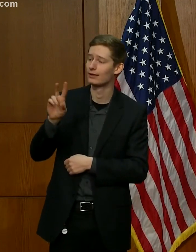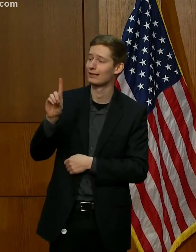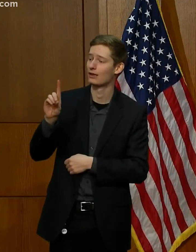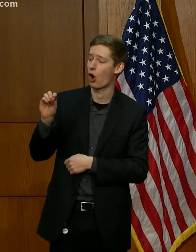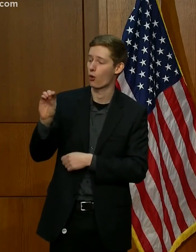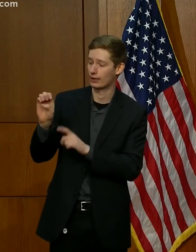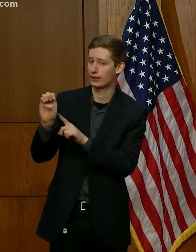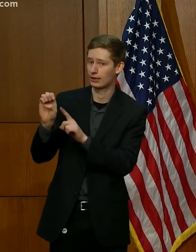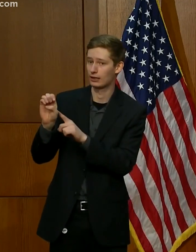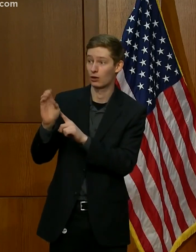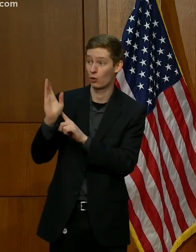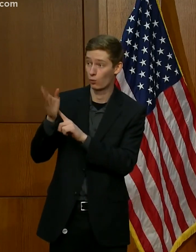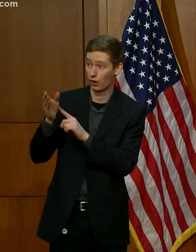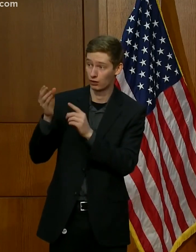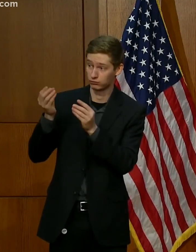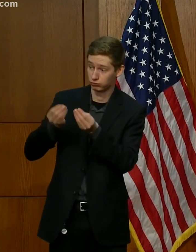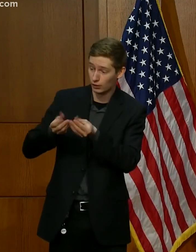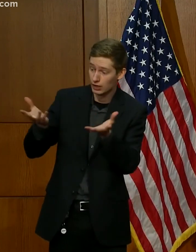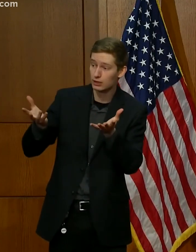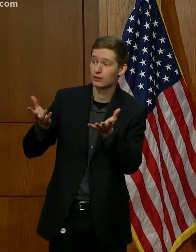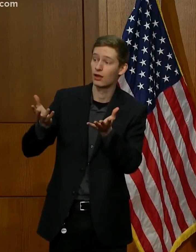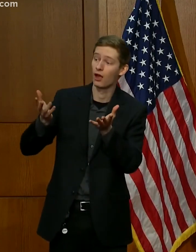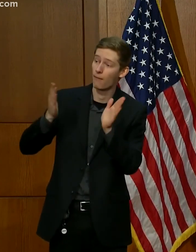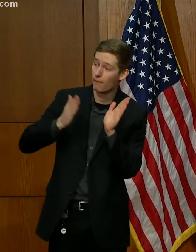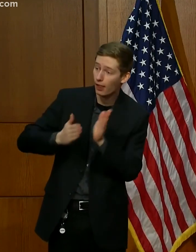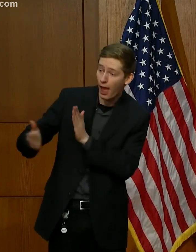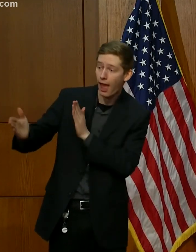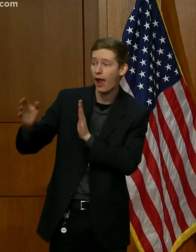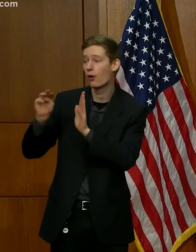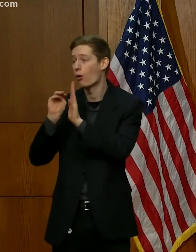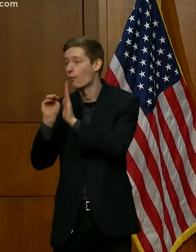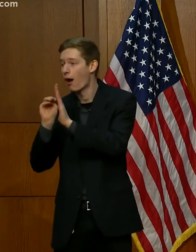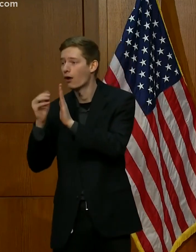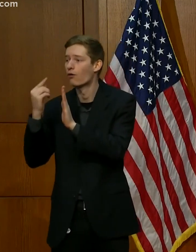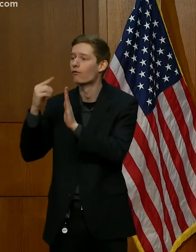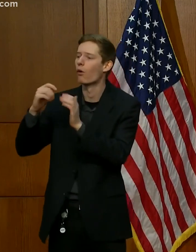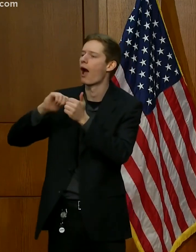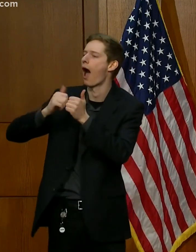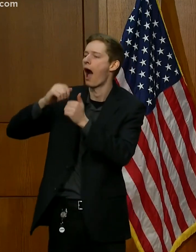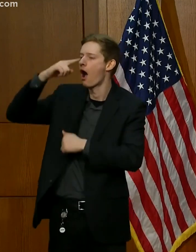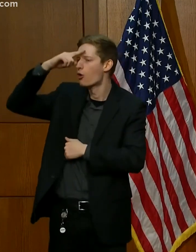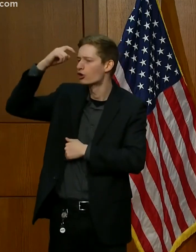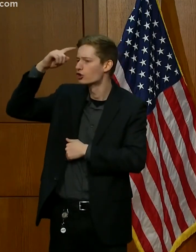a comprehensive plan or model for how summer schools to address learning loss should be